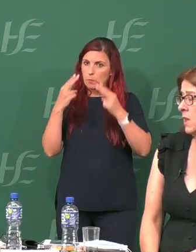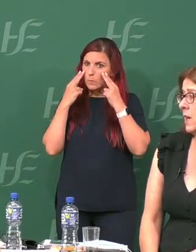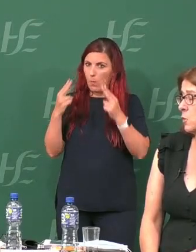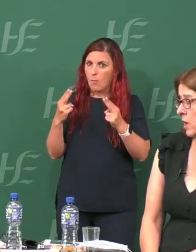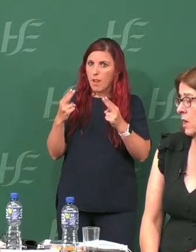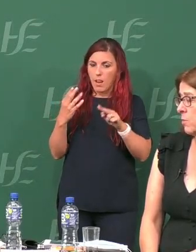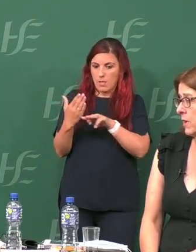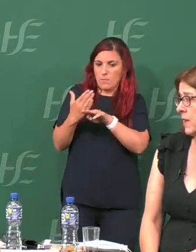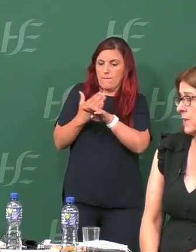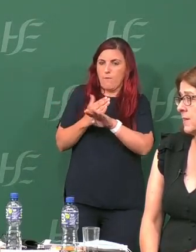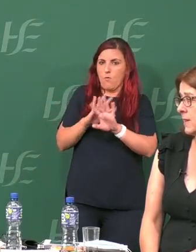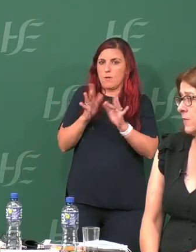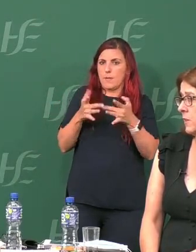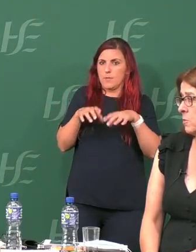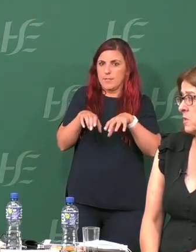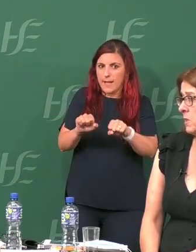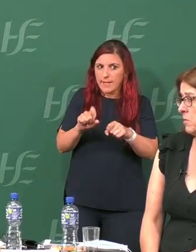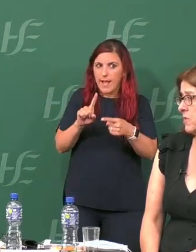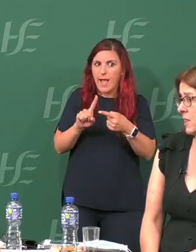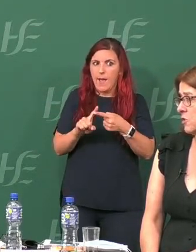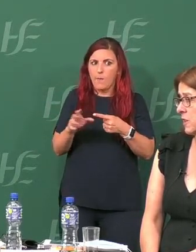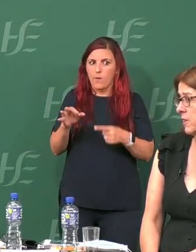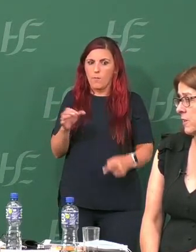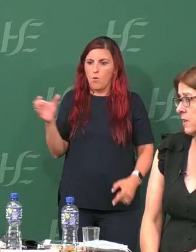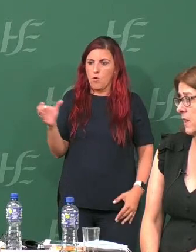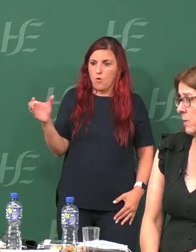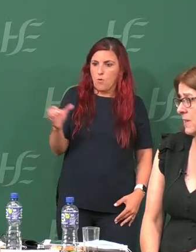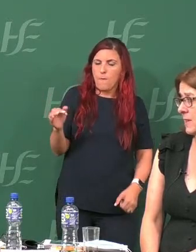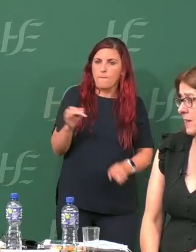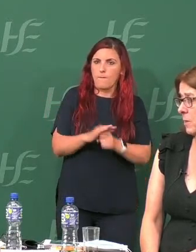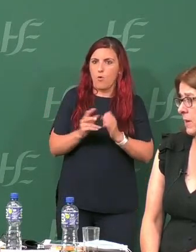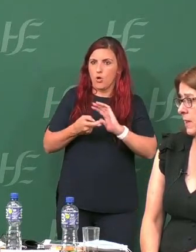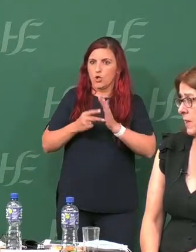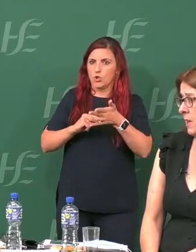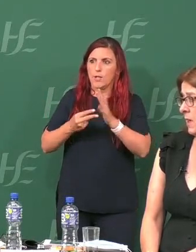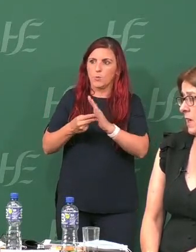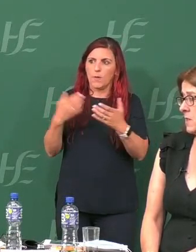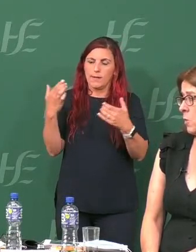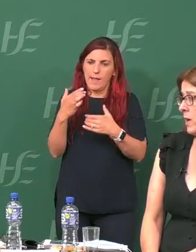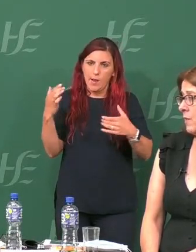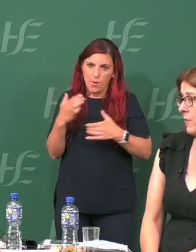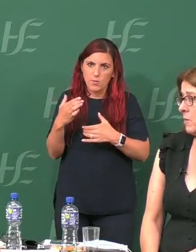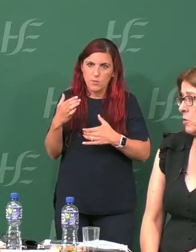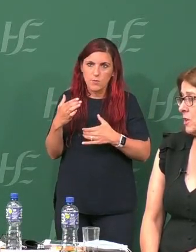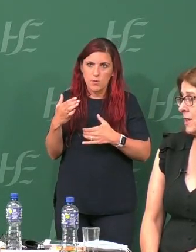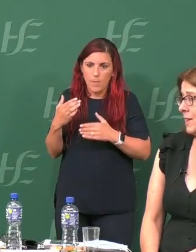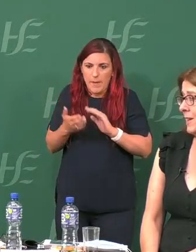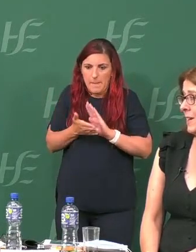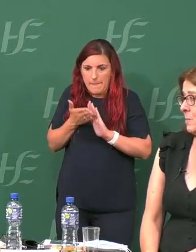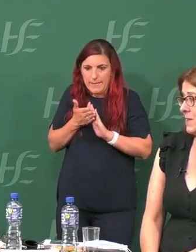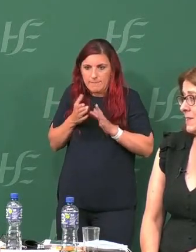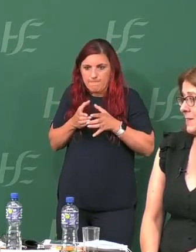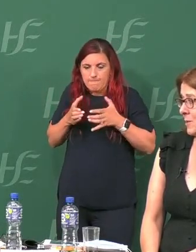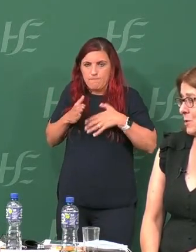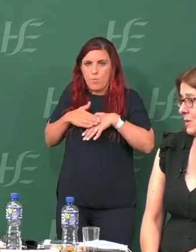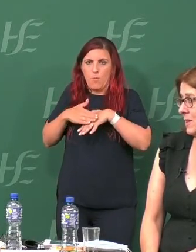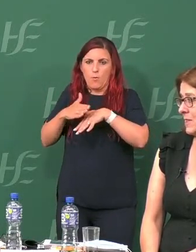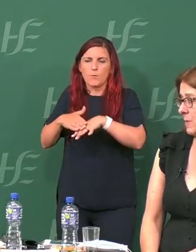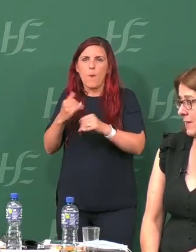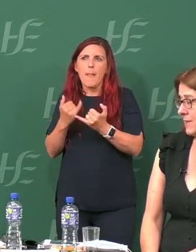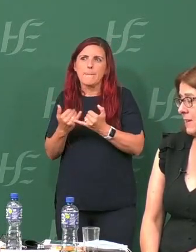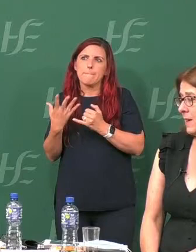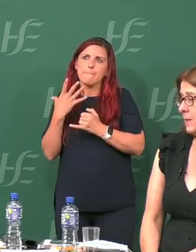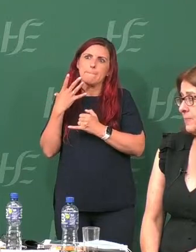be doing. And we are bringing in significant numbers of people for scheduled care. And we had scaled that back. So we are very much in a business as